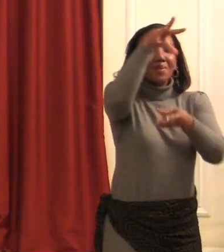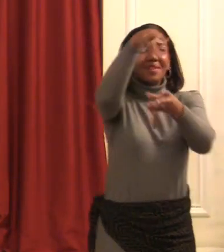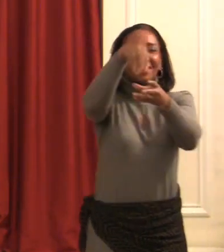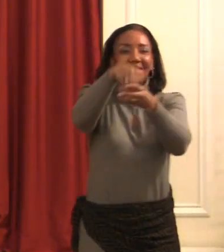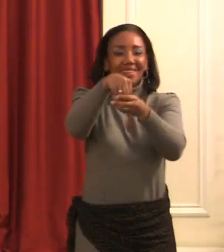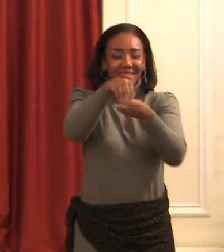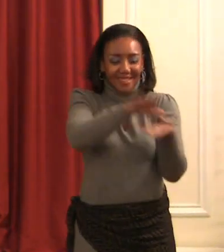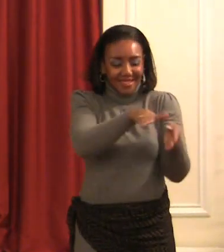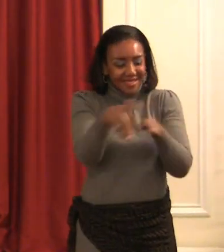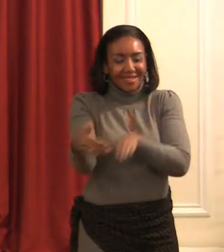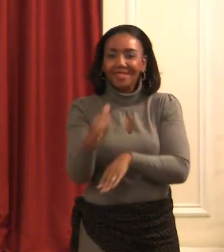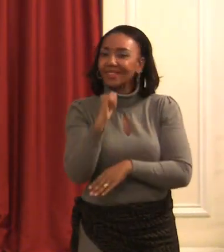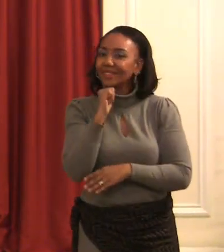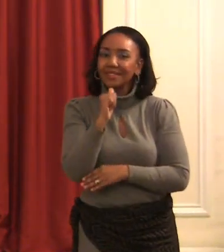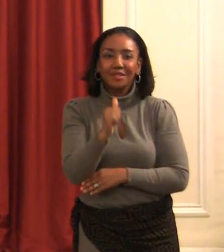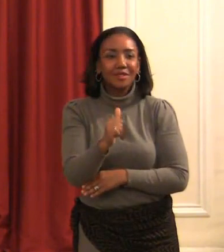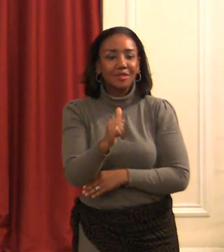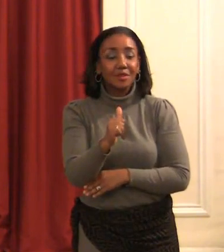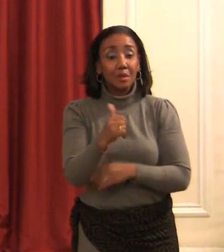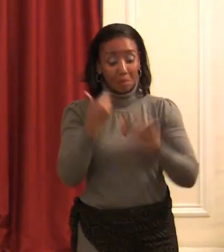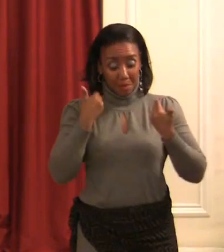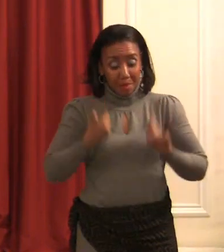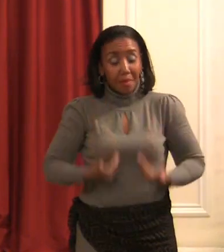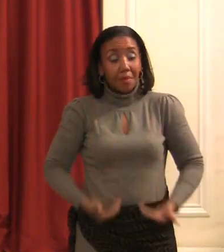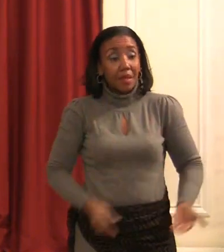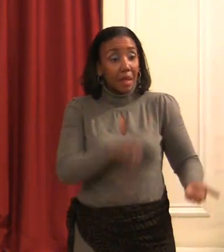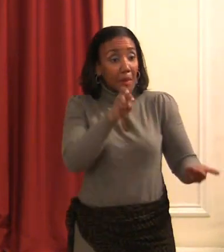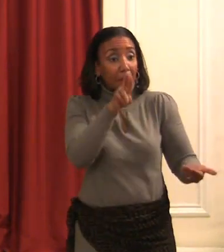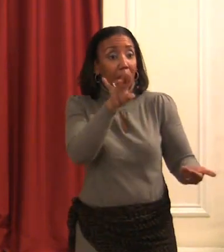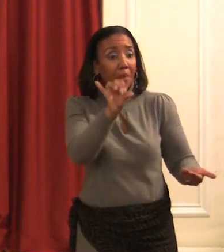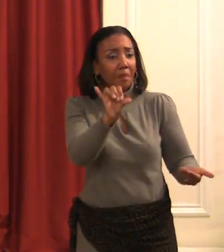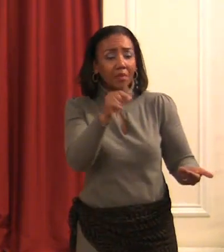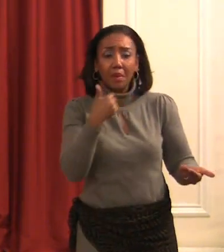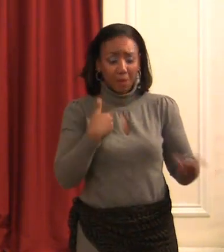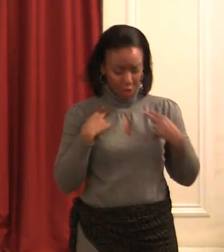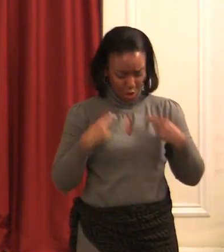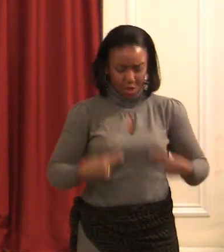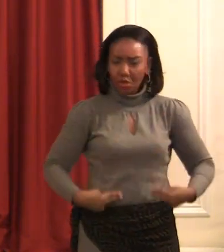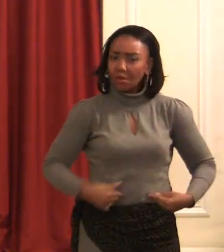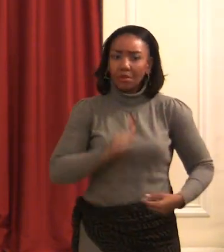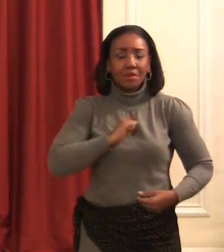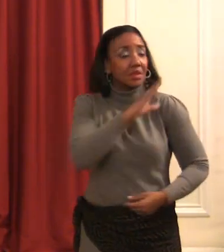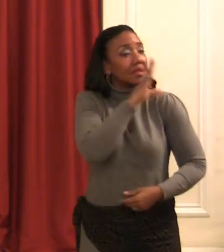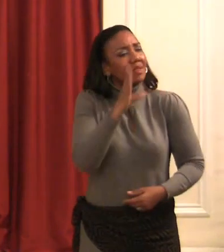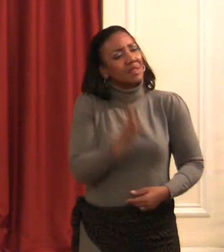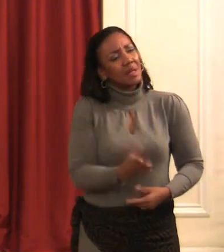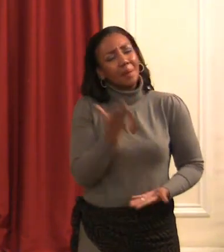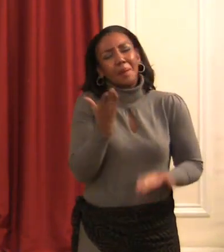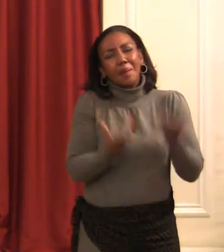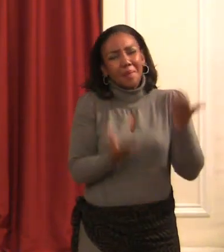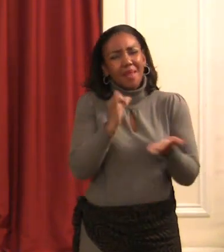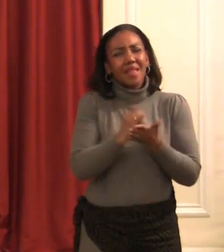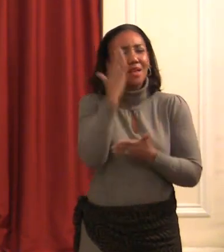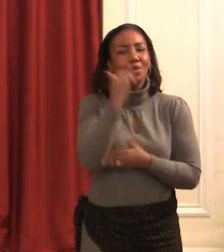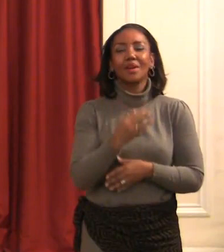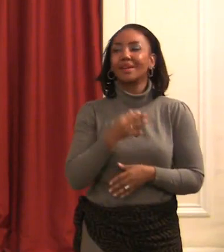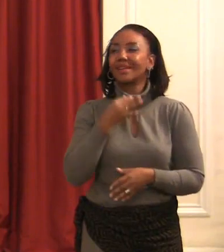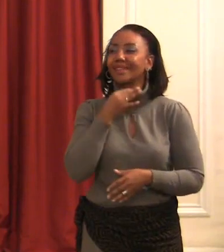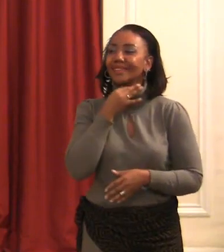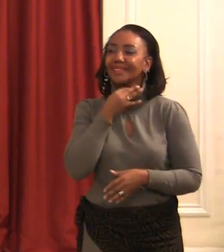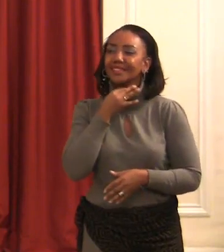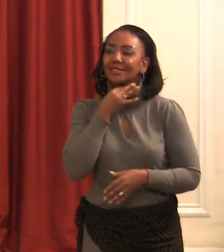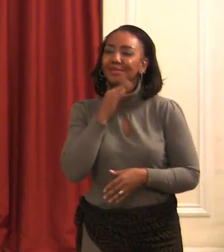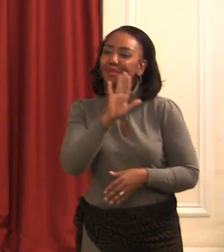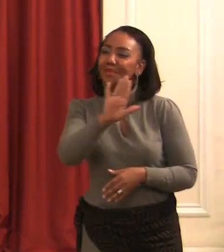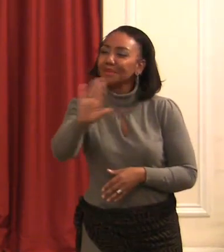die. To my memory, I have never been human, which probably explains my